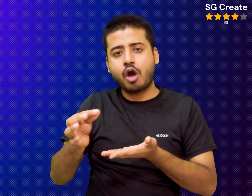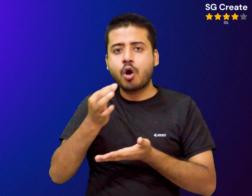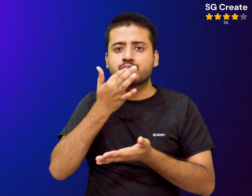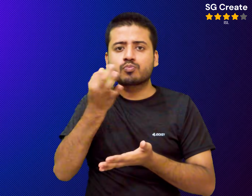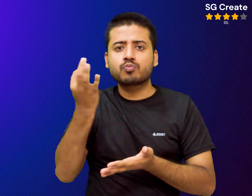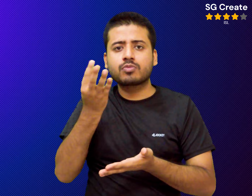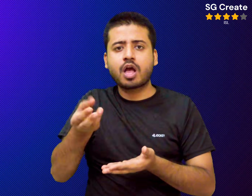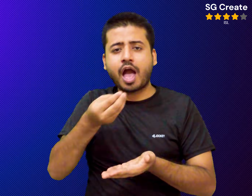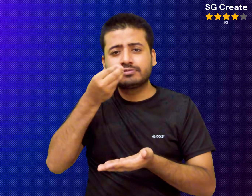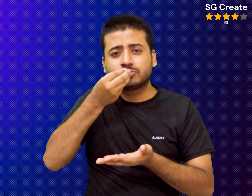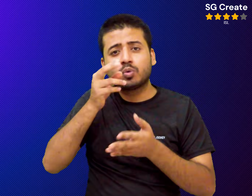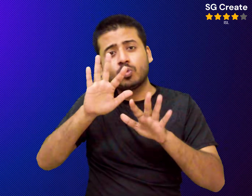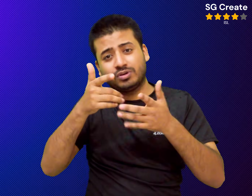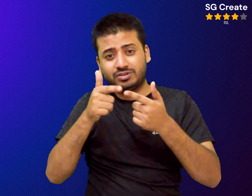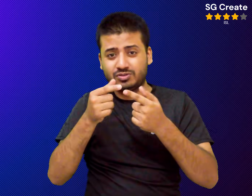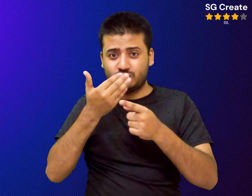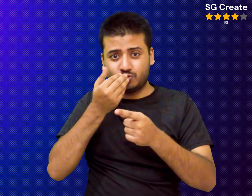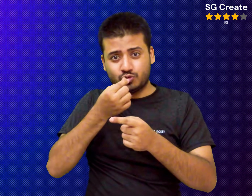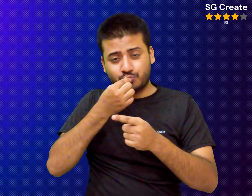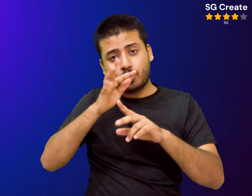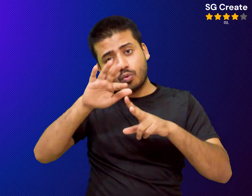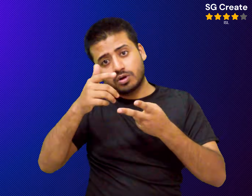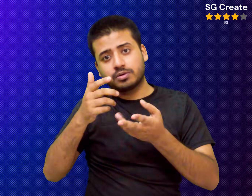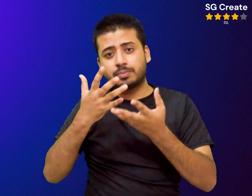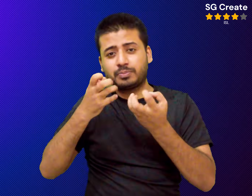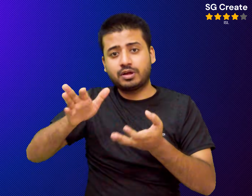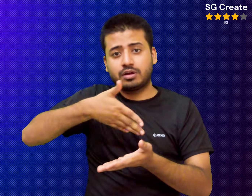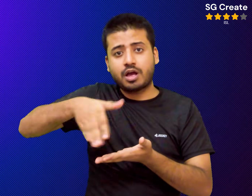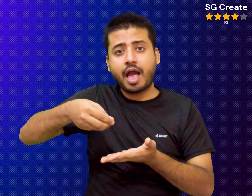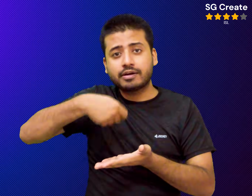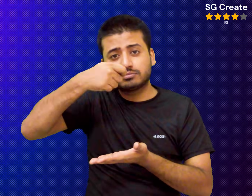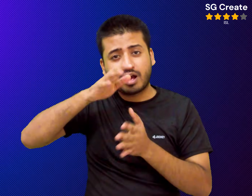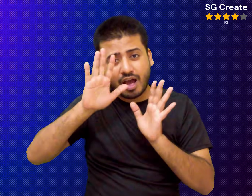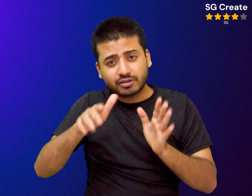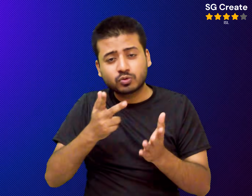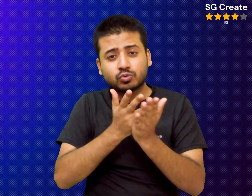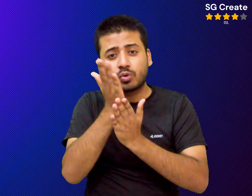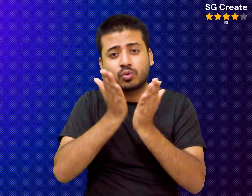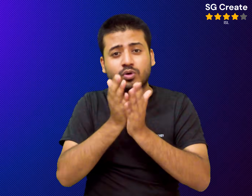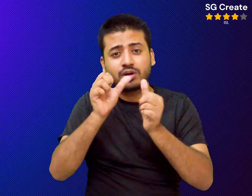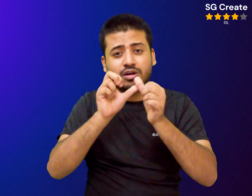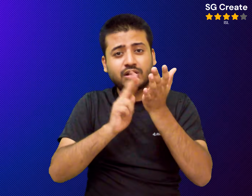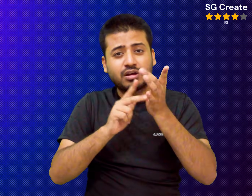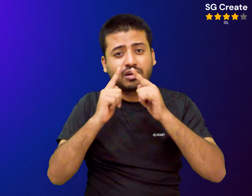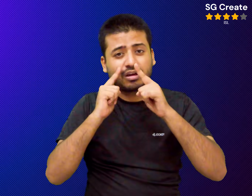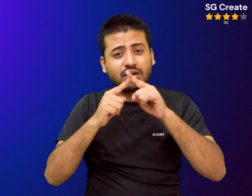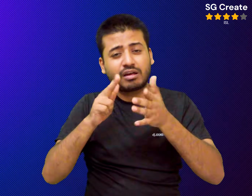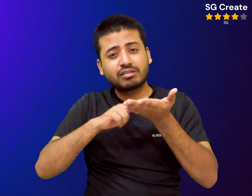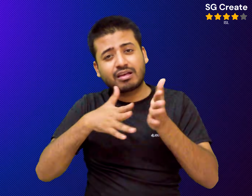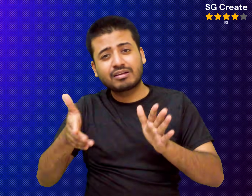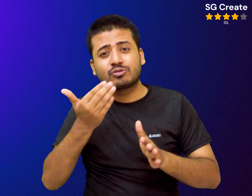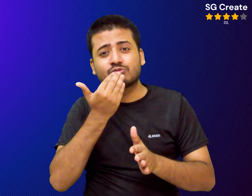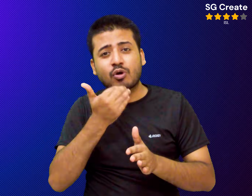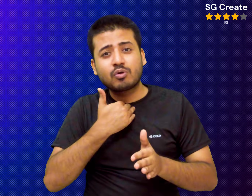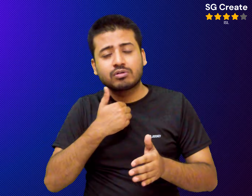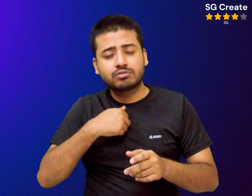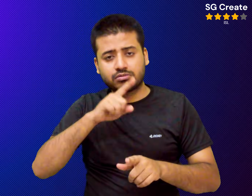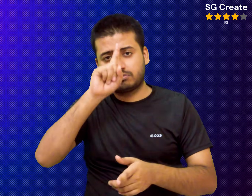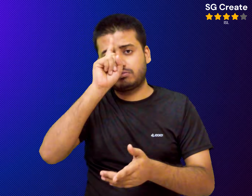ants contribute to the ecosystem by collecting nectar and honeydew, dispersing seeds, though this is a general and benefit,